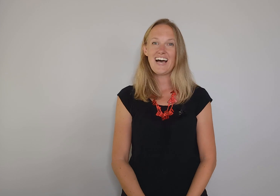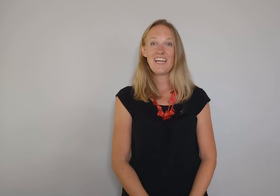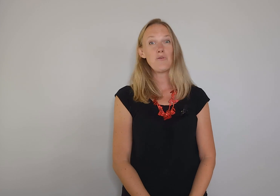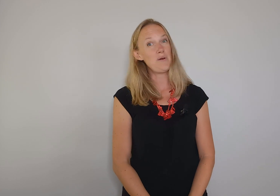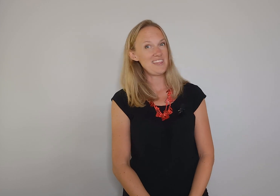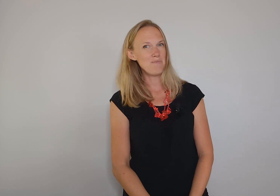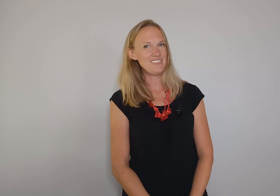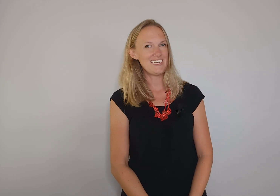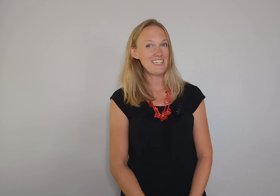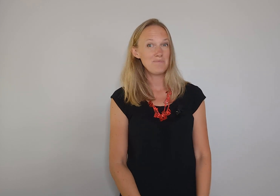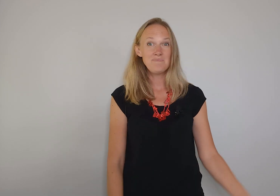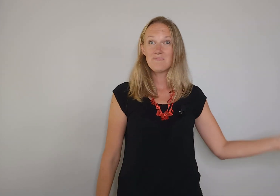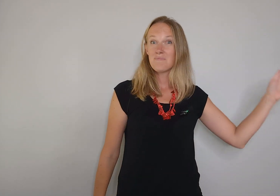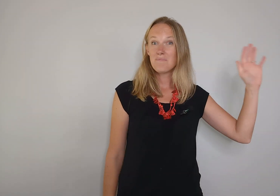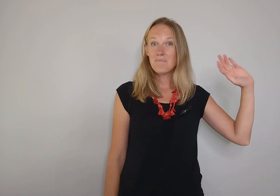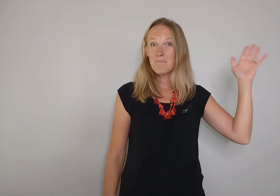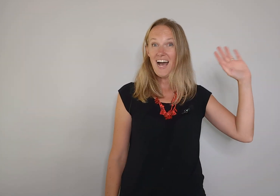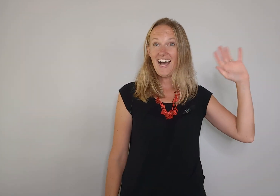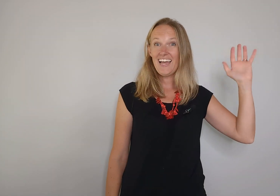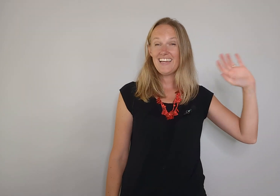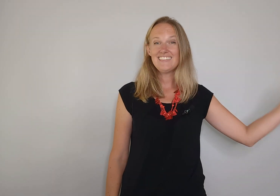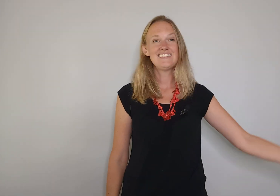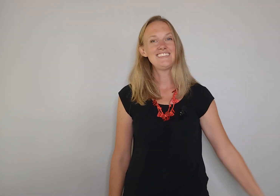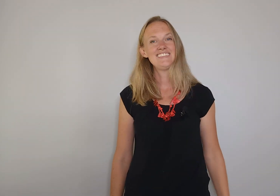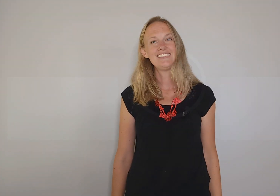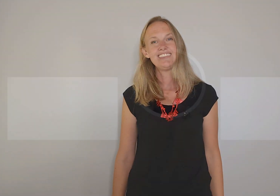sign with the music. Bye.